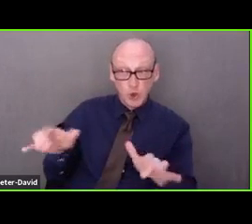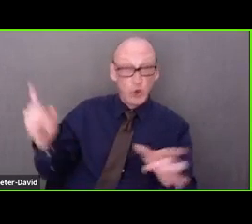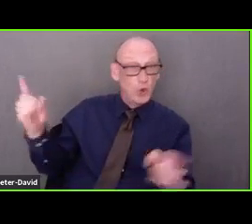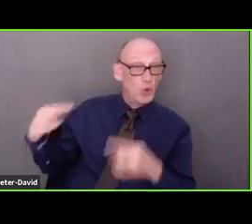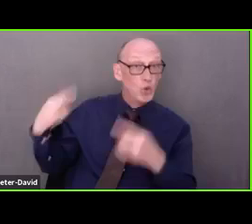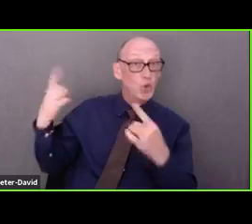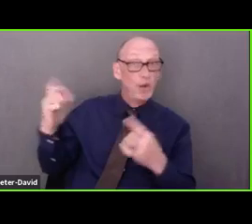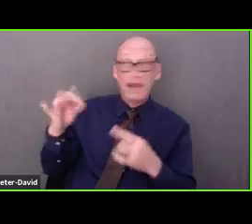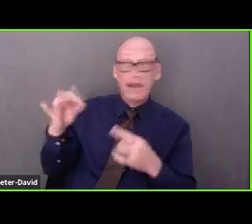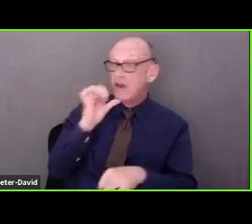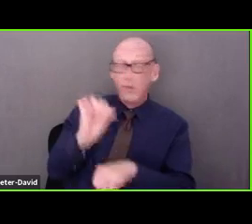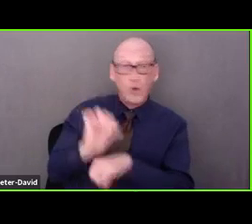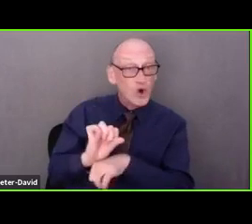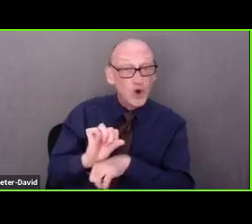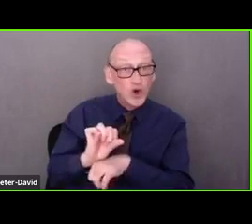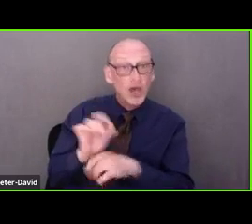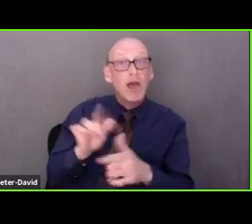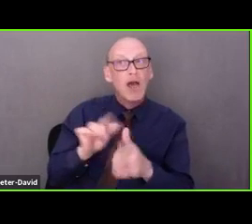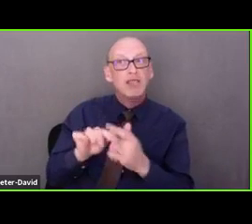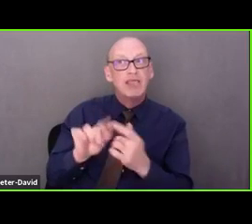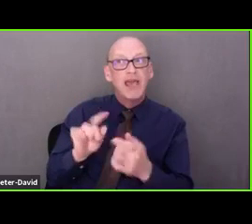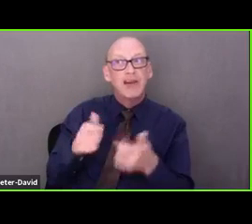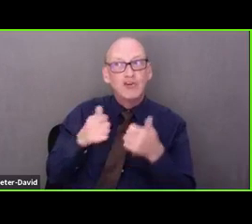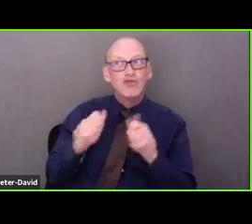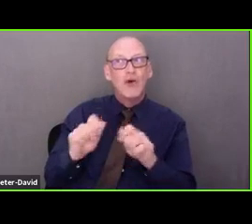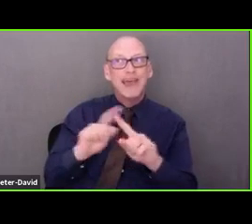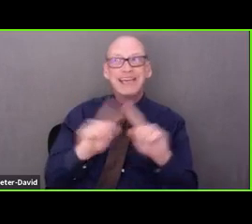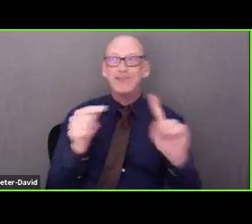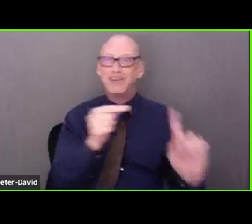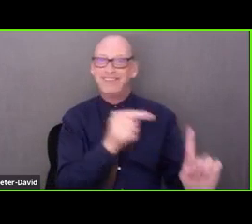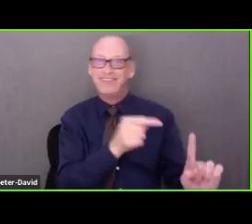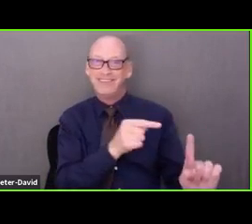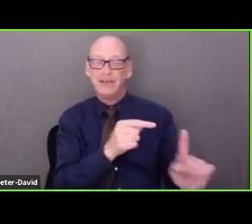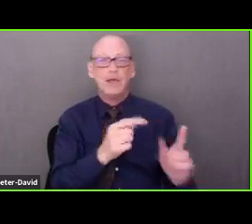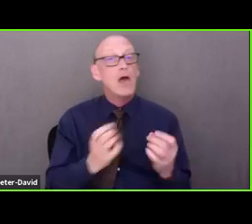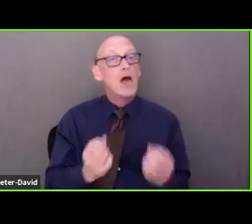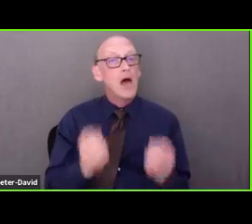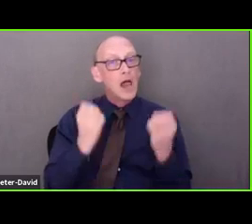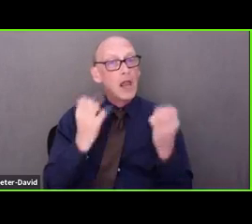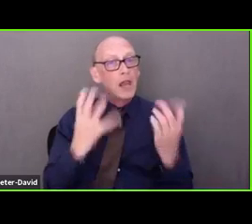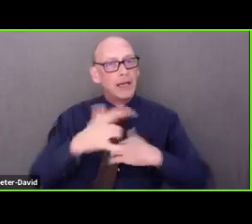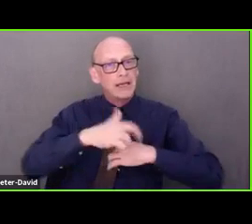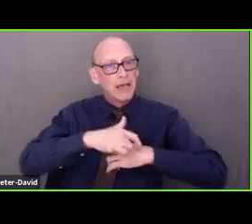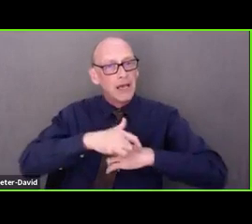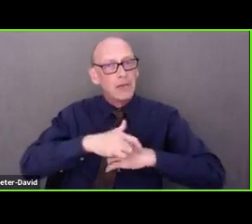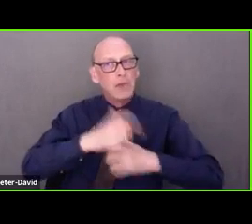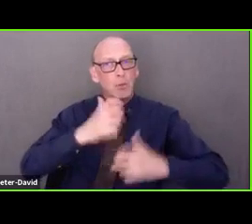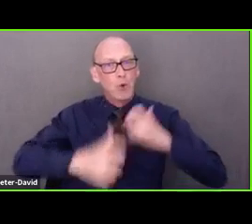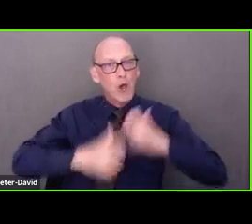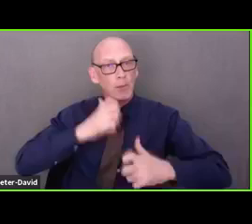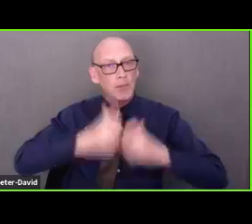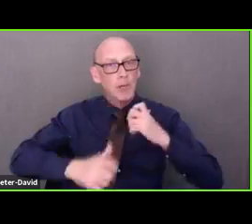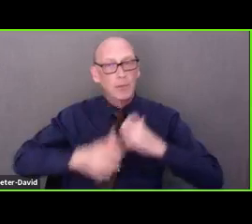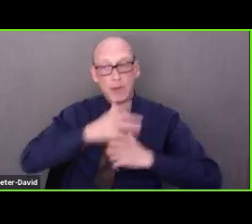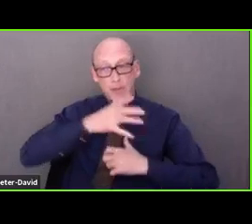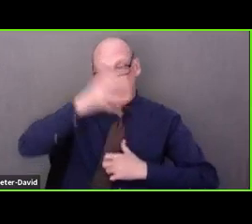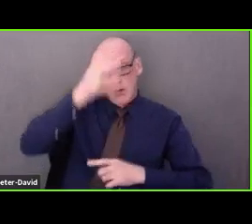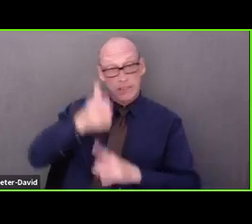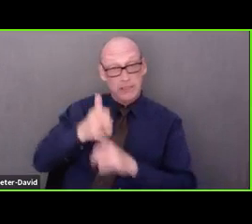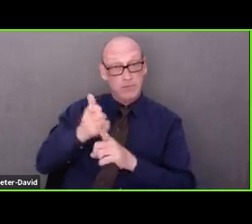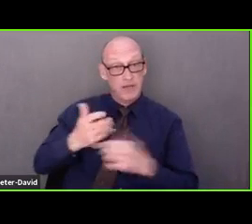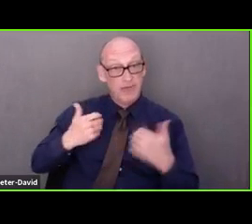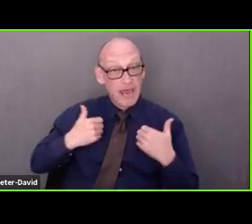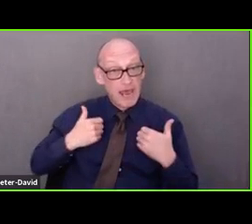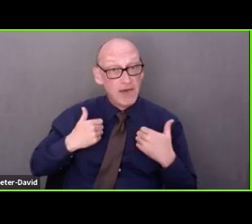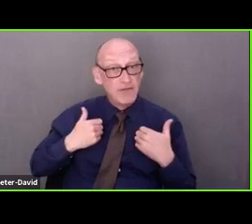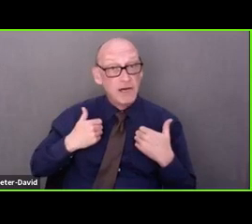if it's not working, then it's time to try something different. And a lot of times the problems that the parents are having have come about